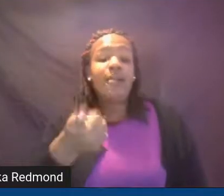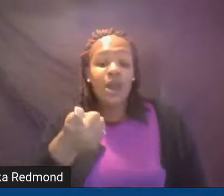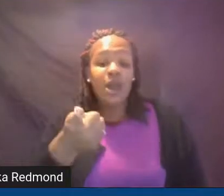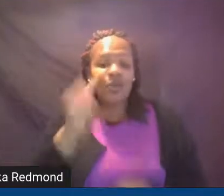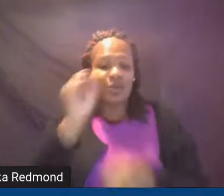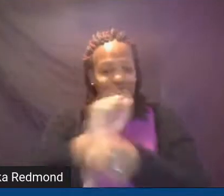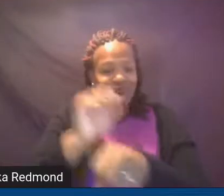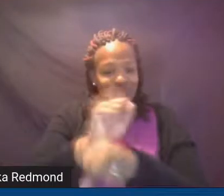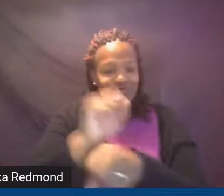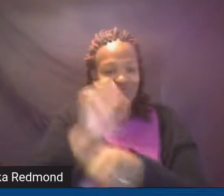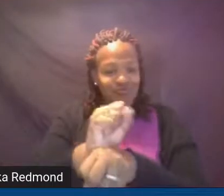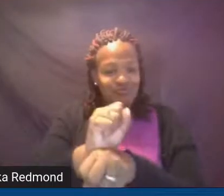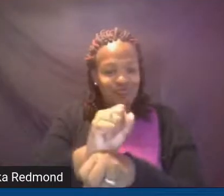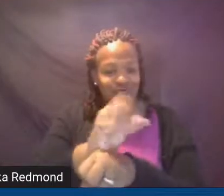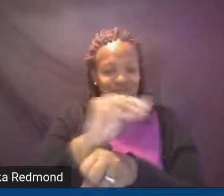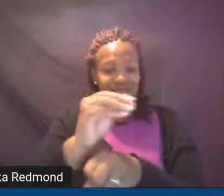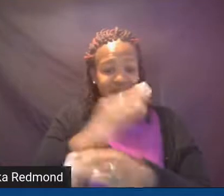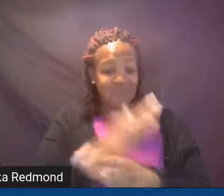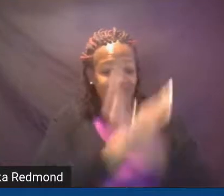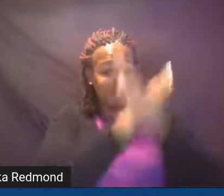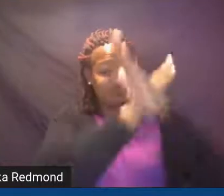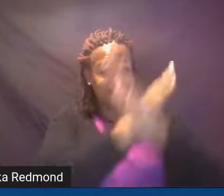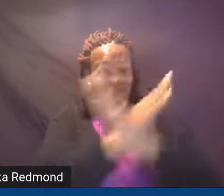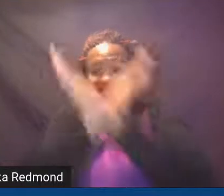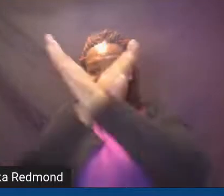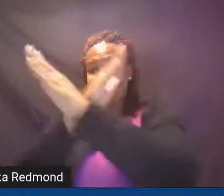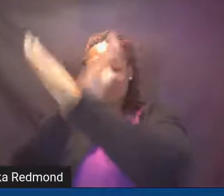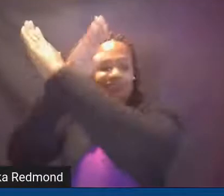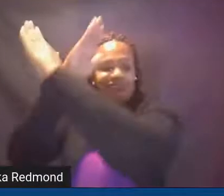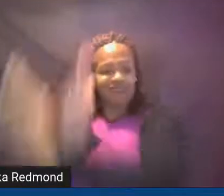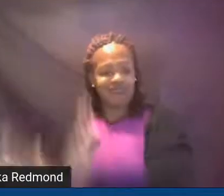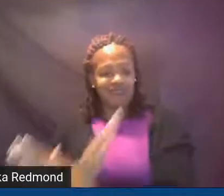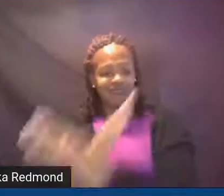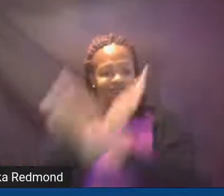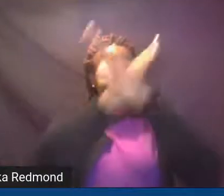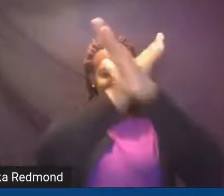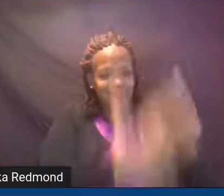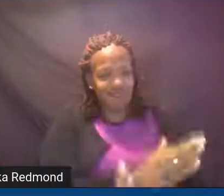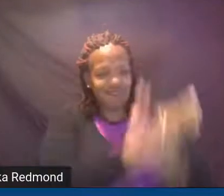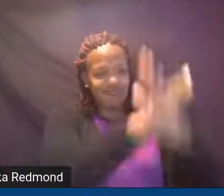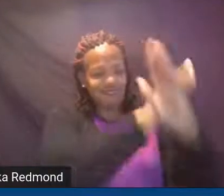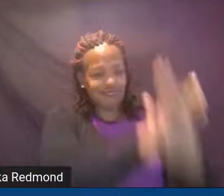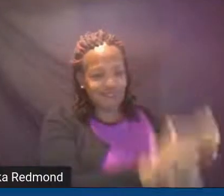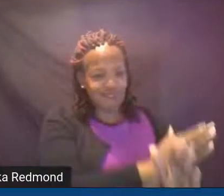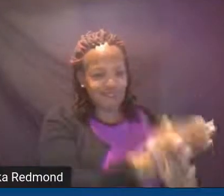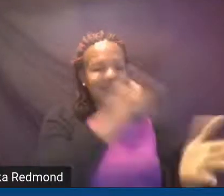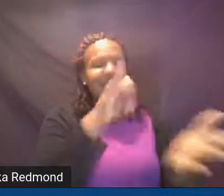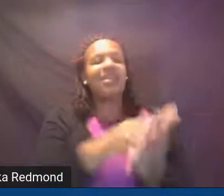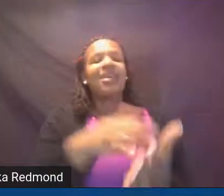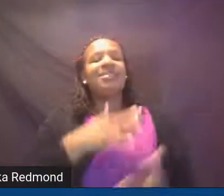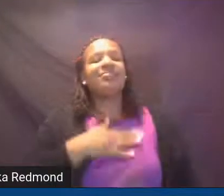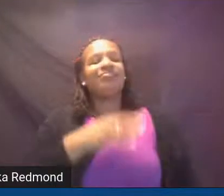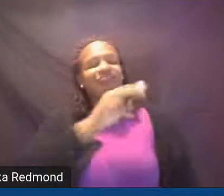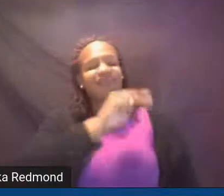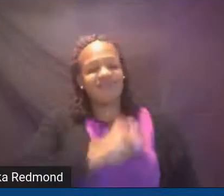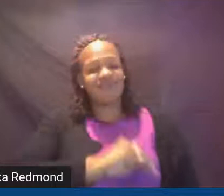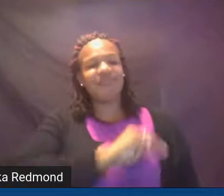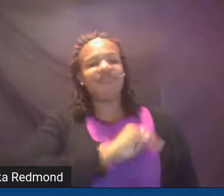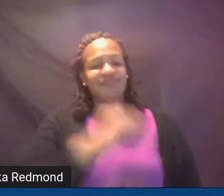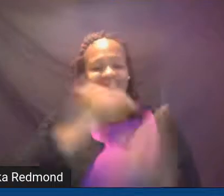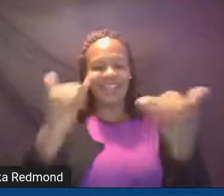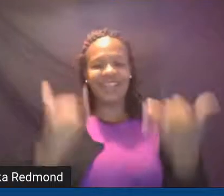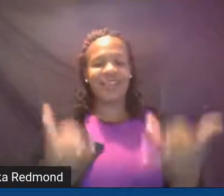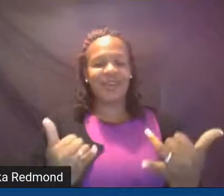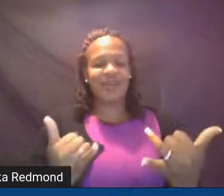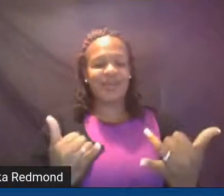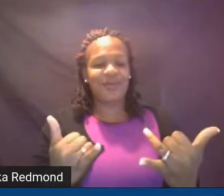confronting those barriers to opportunity for everyone. So that's what I think my mission is now. In addition to, you know,